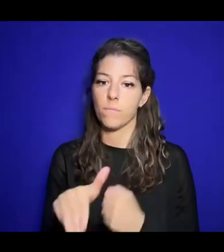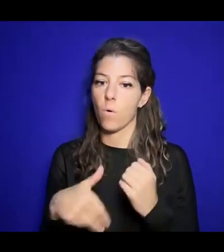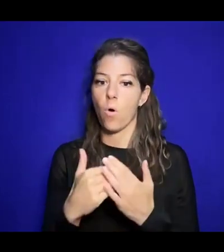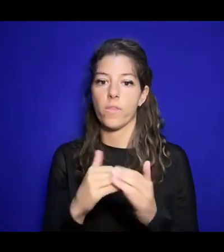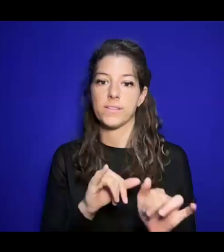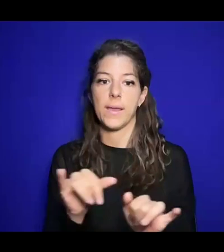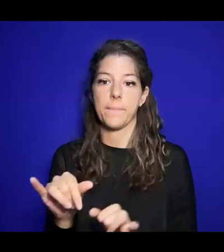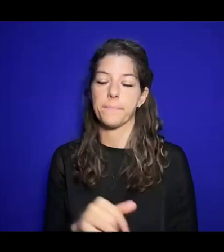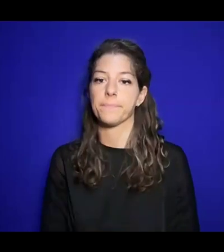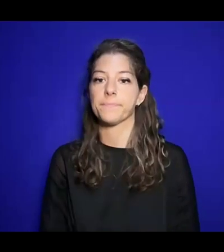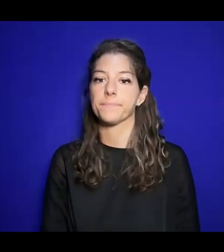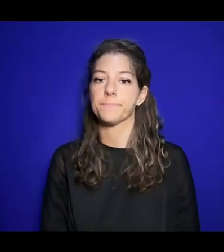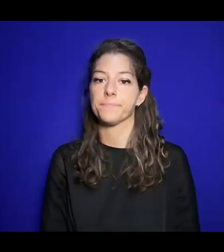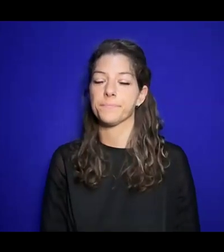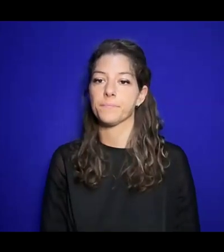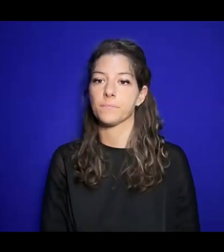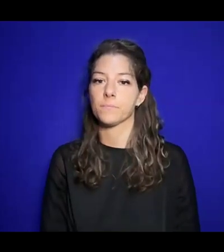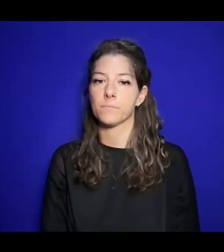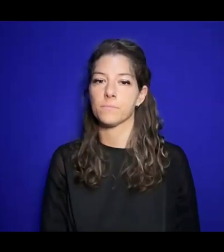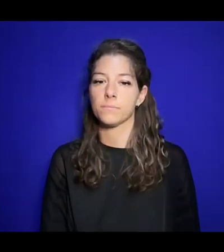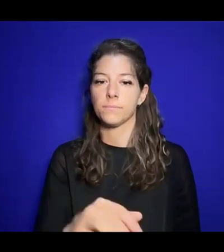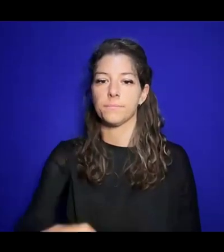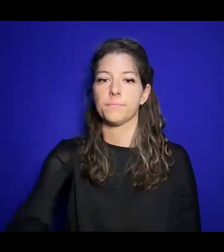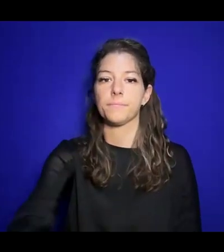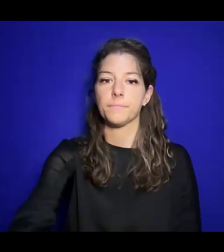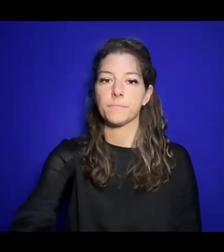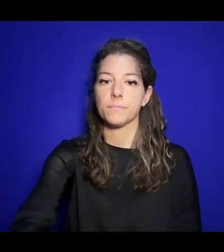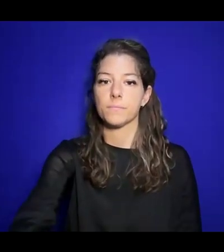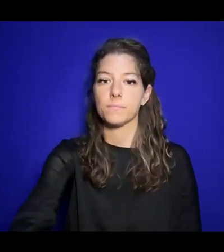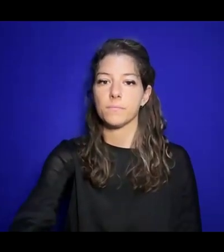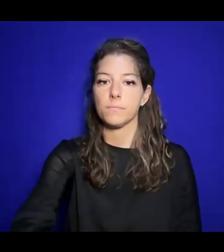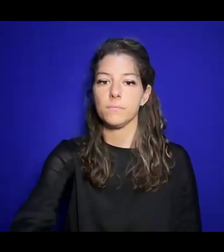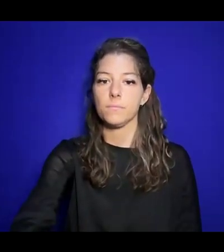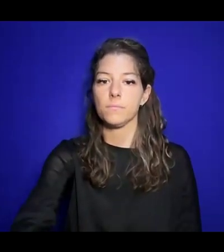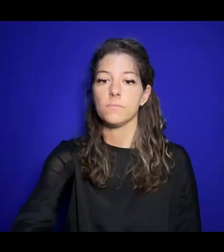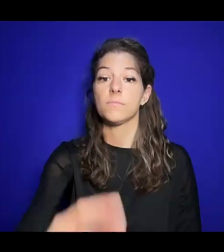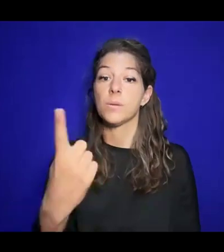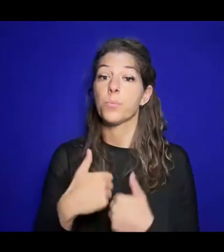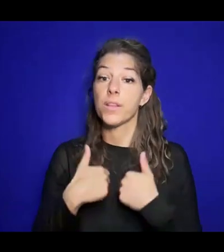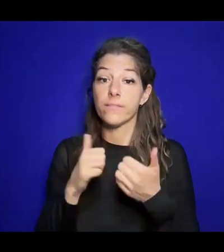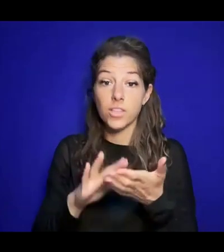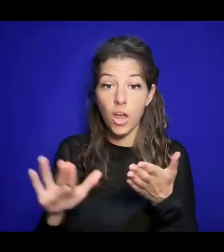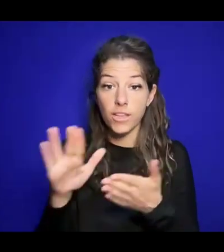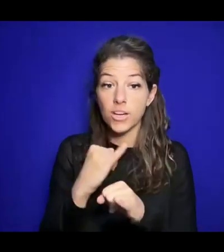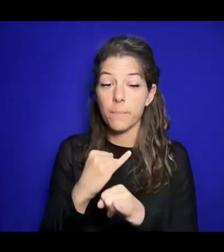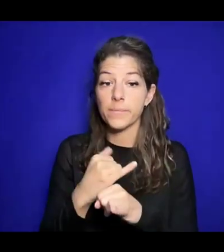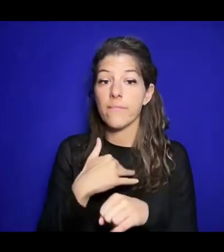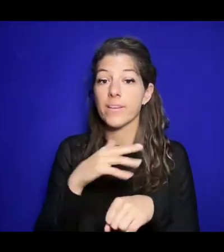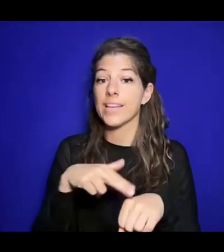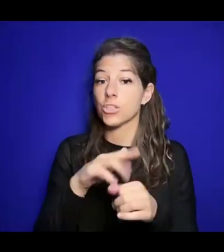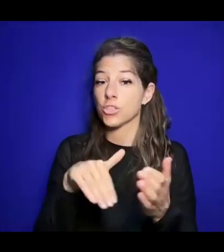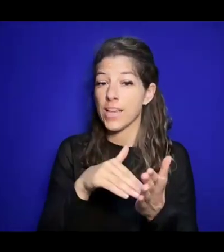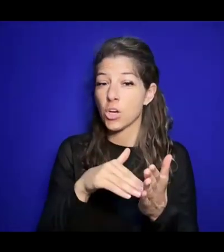much the same. Um, let's see. Somebody lives at a college campus and they have a nature center, but it's really